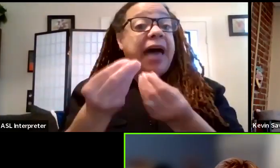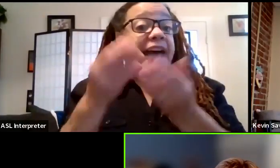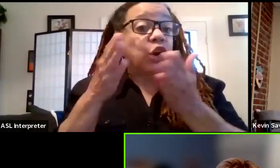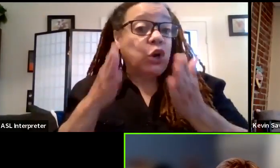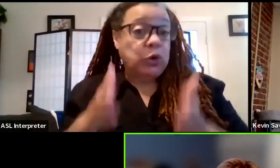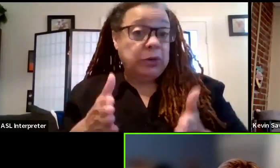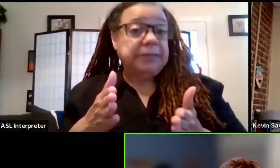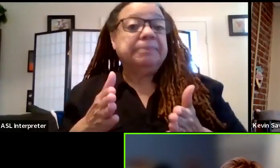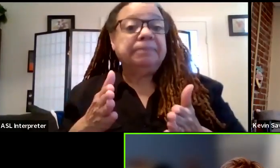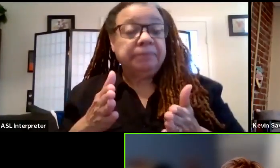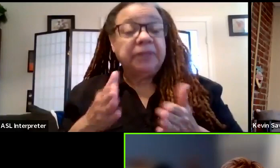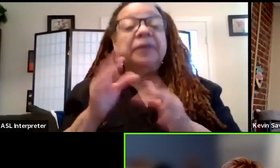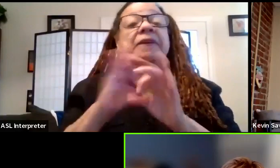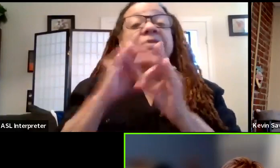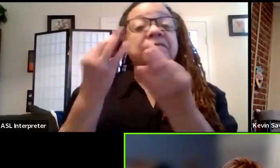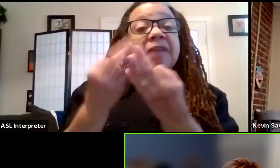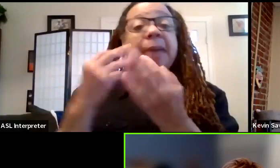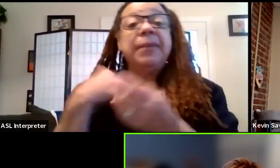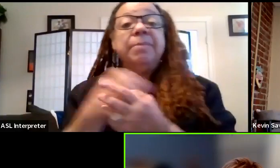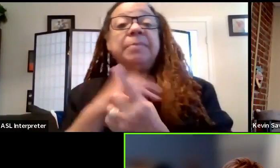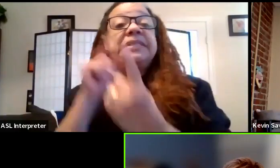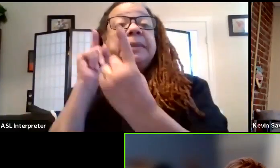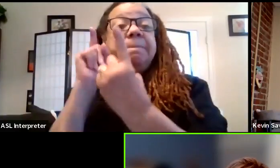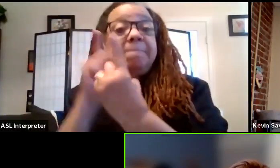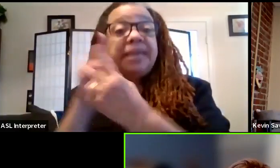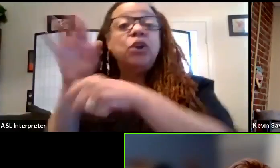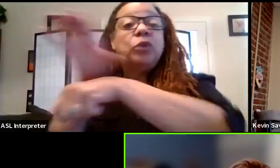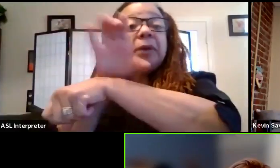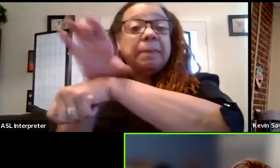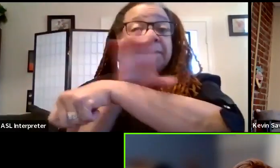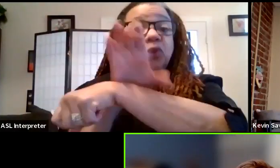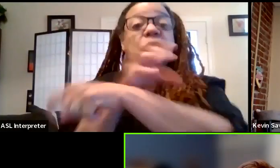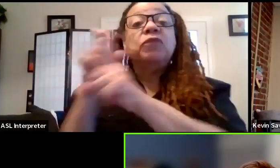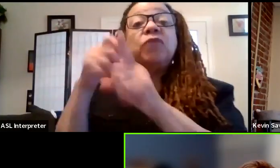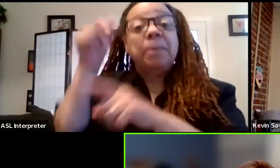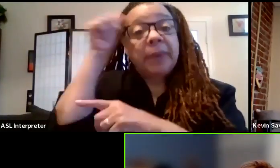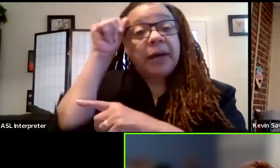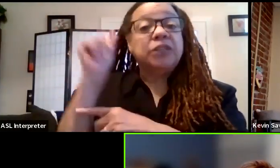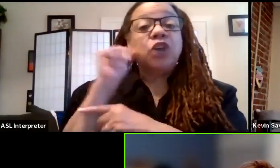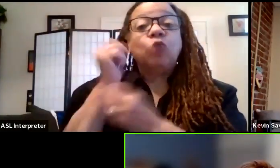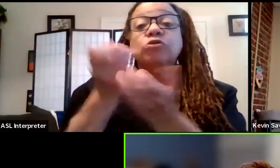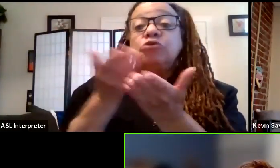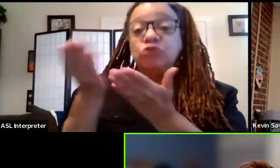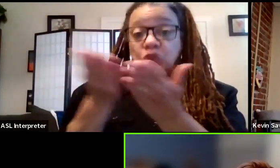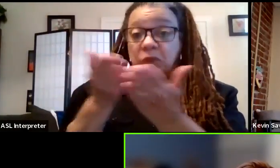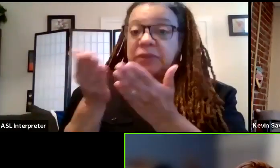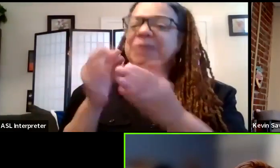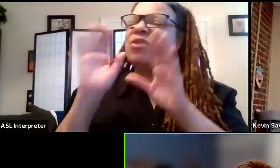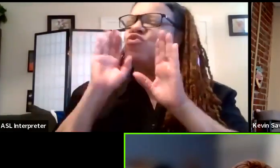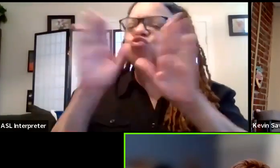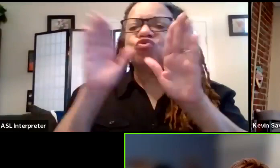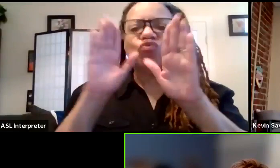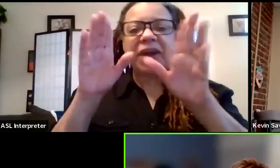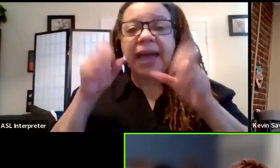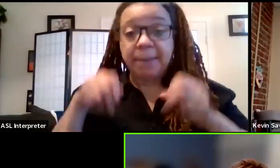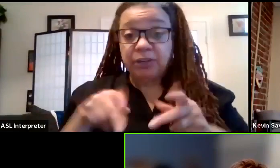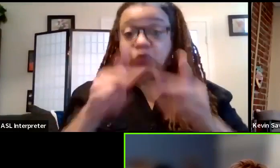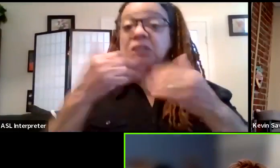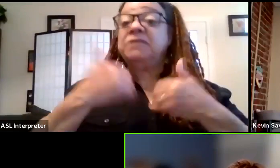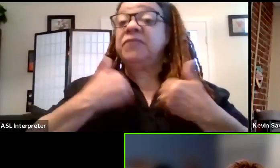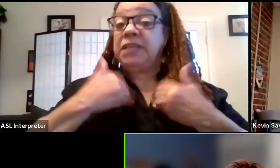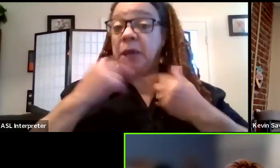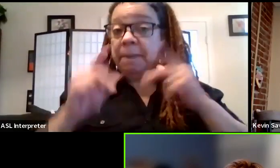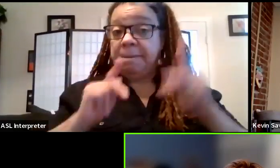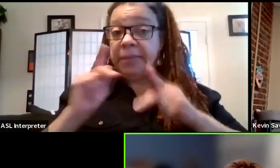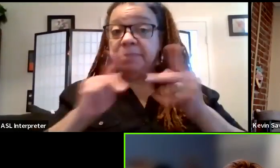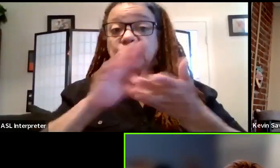students and family members to meet virtually with staff from adult service agencies. So these have been really great opportunities for young people to learn